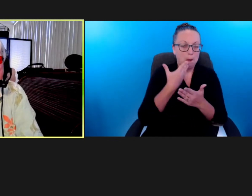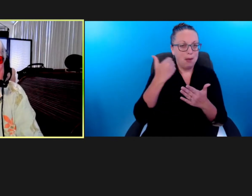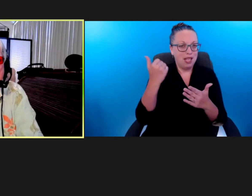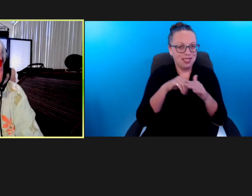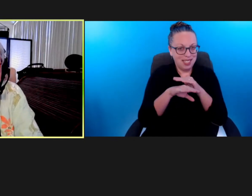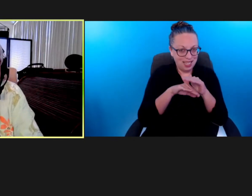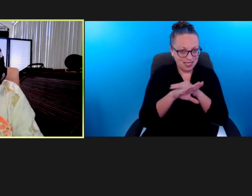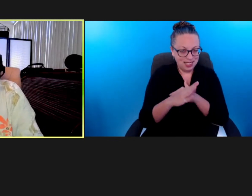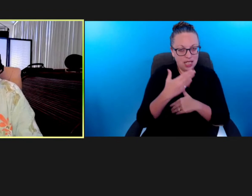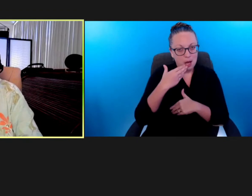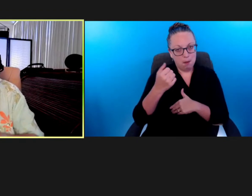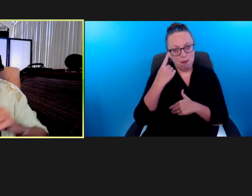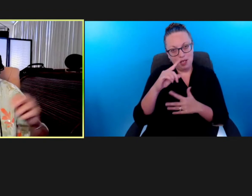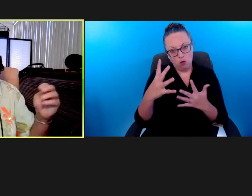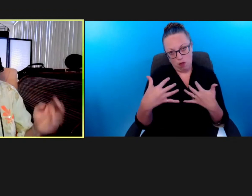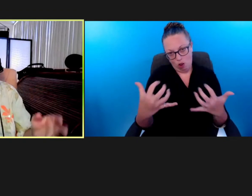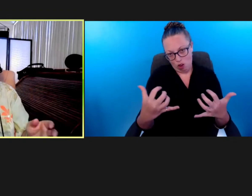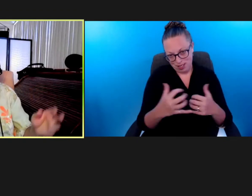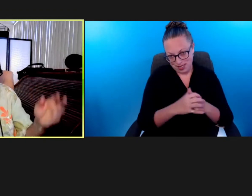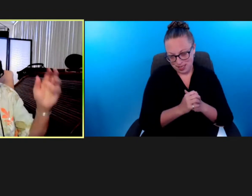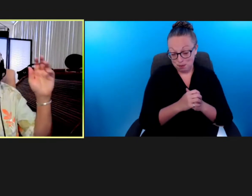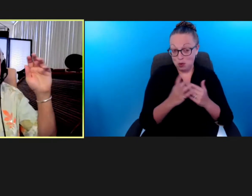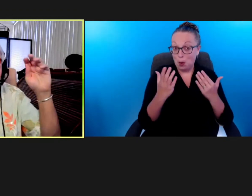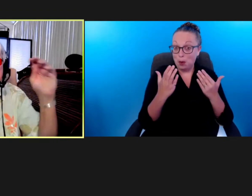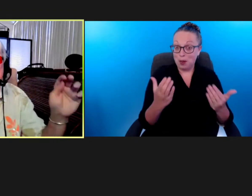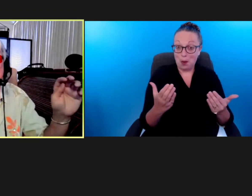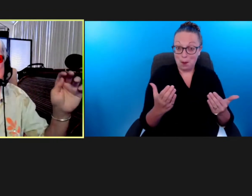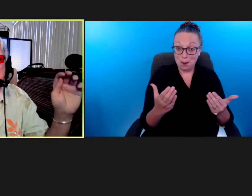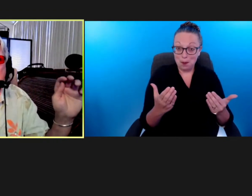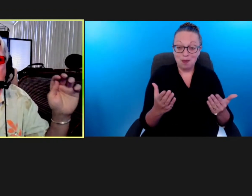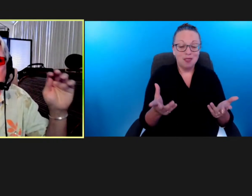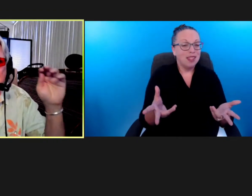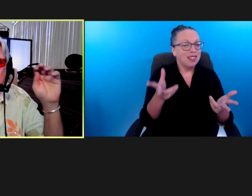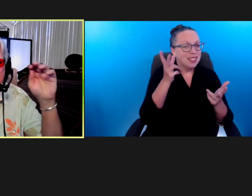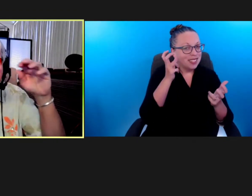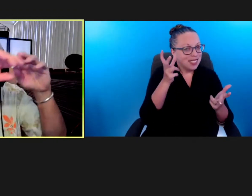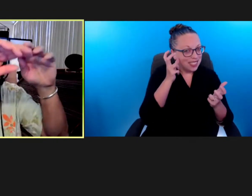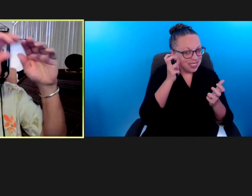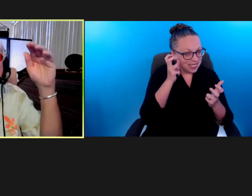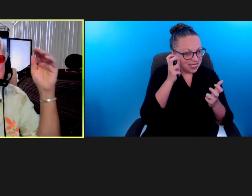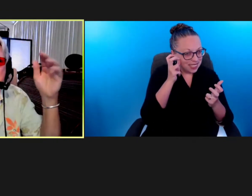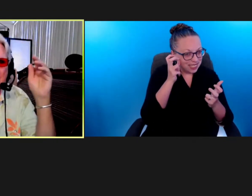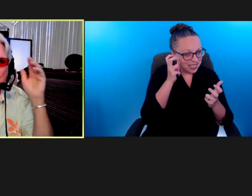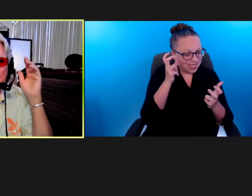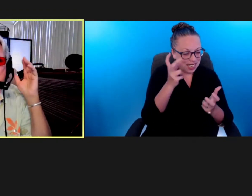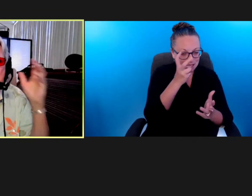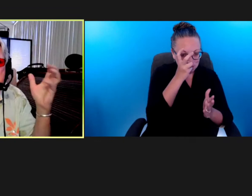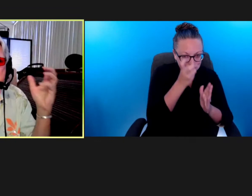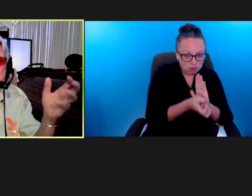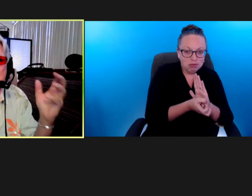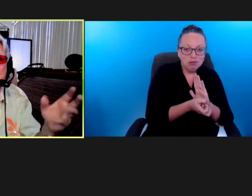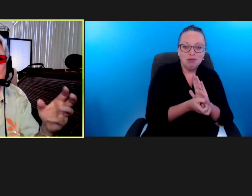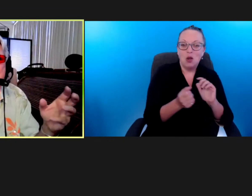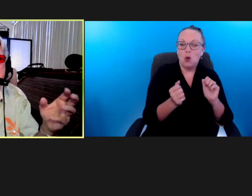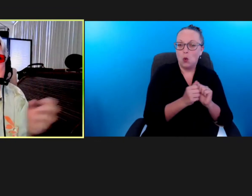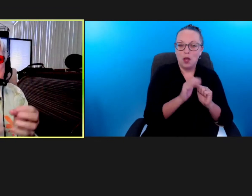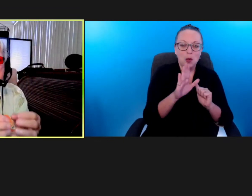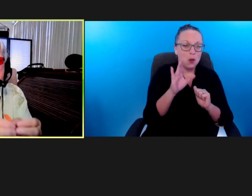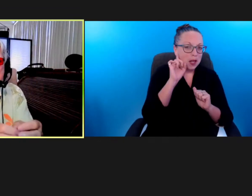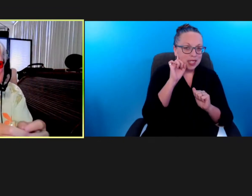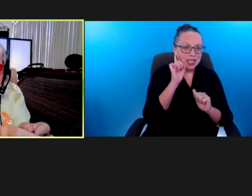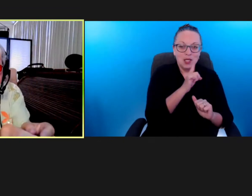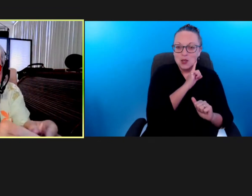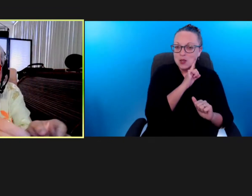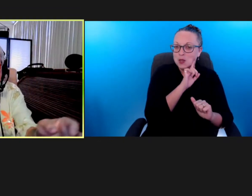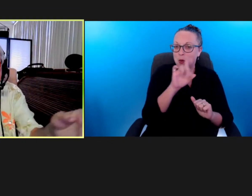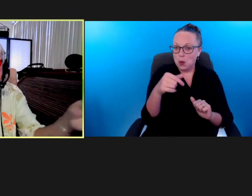for Audience. So here we go. Let's listen and get engaged with just your ears to